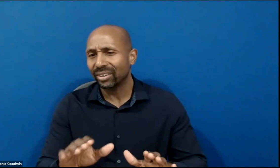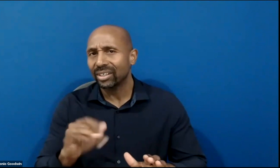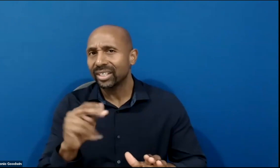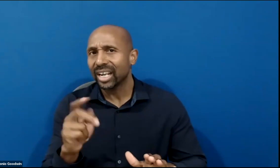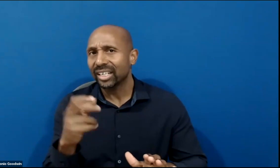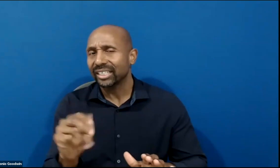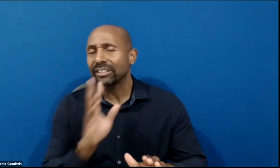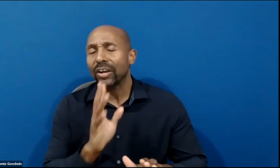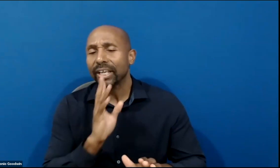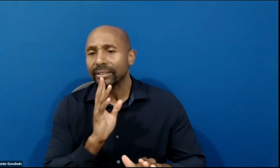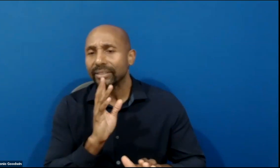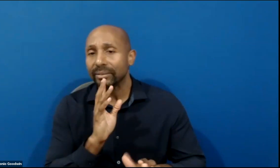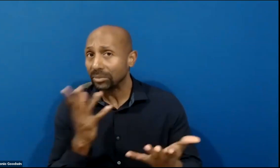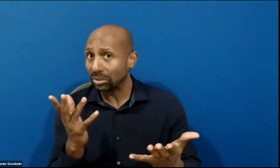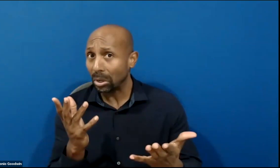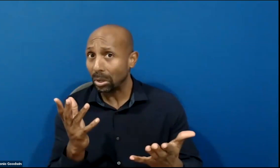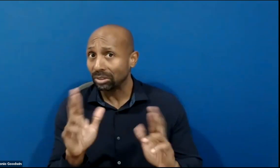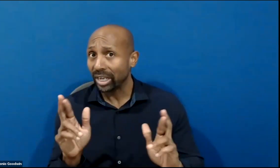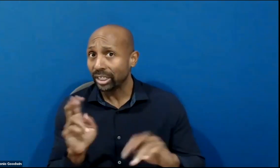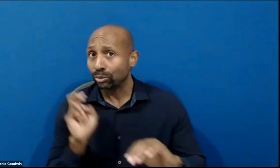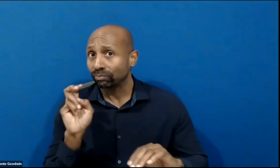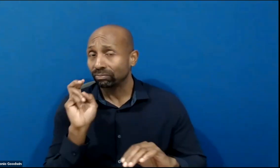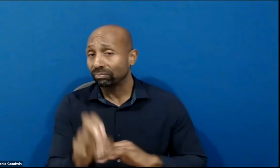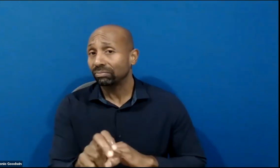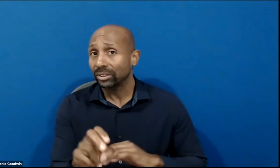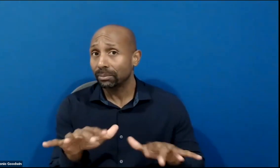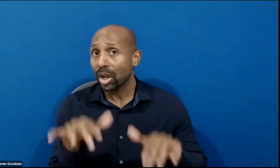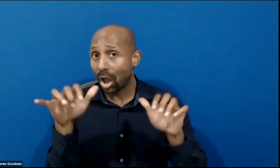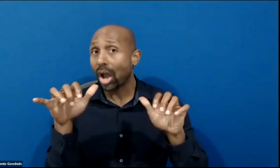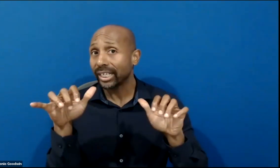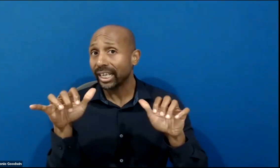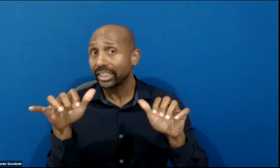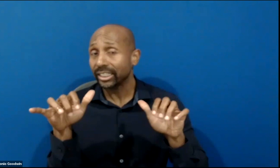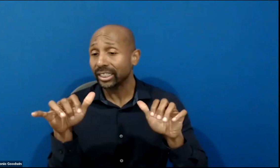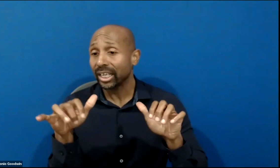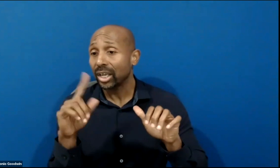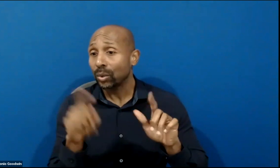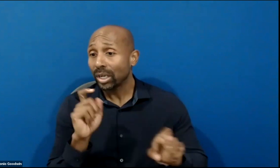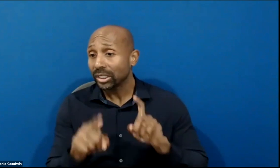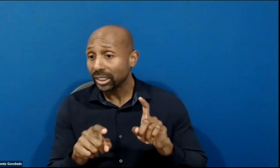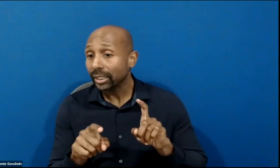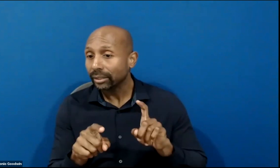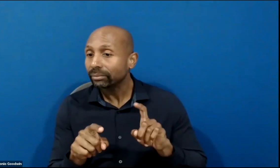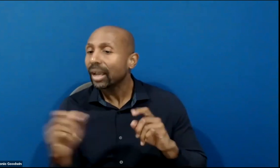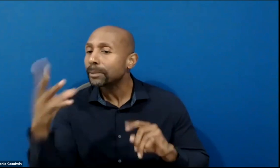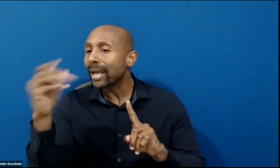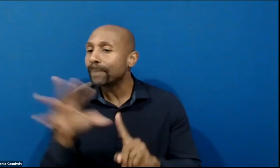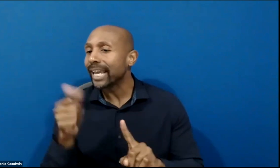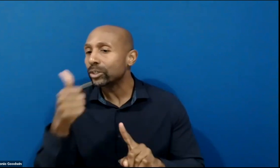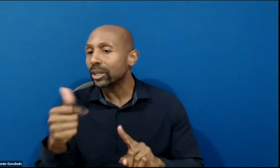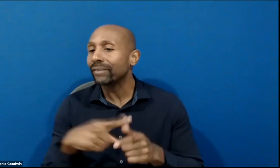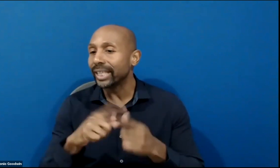Should we jump into some of the audience questions now? Yes, we should.